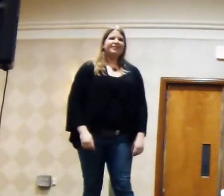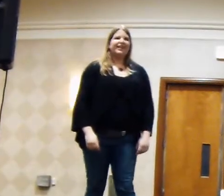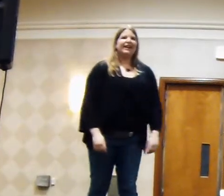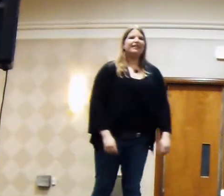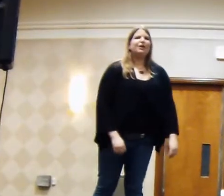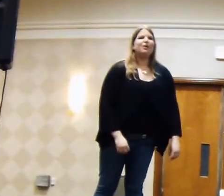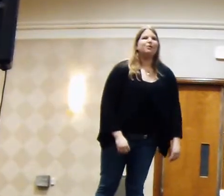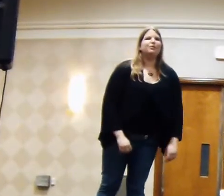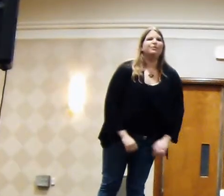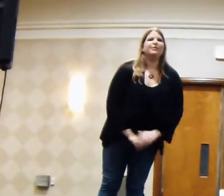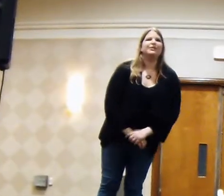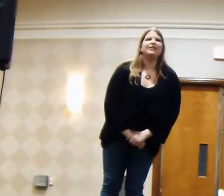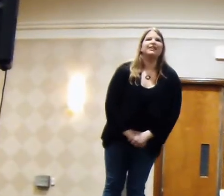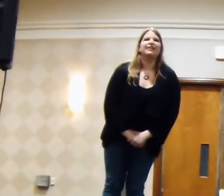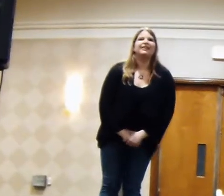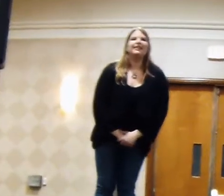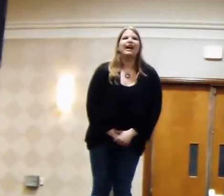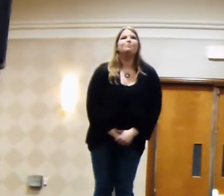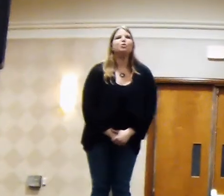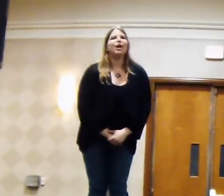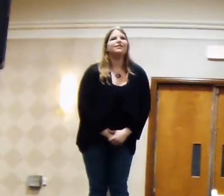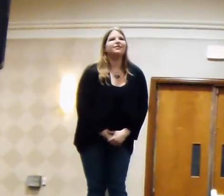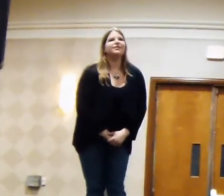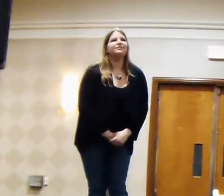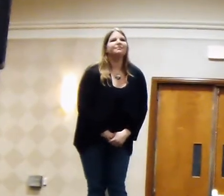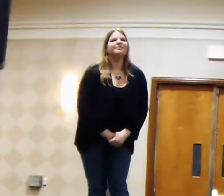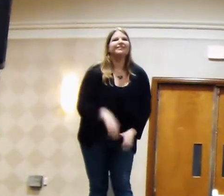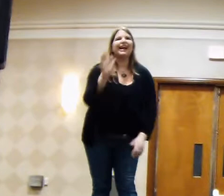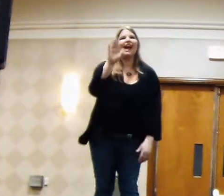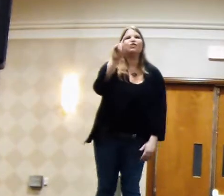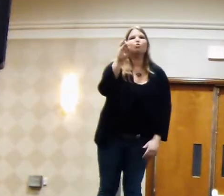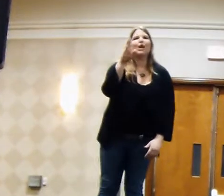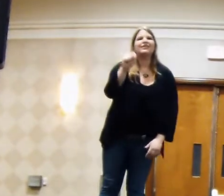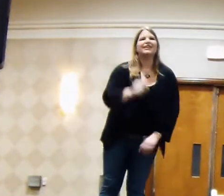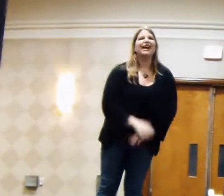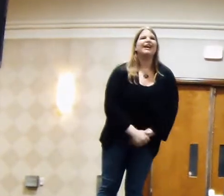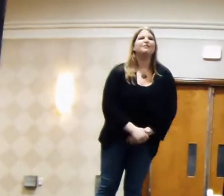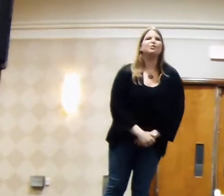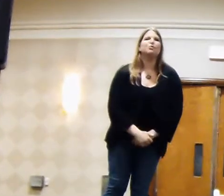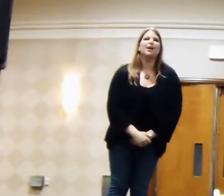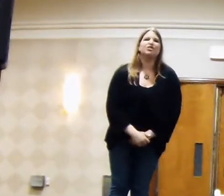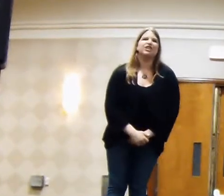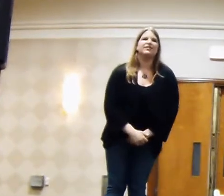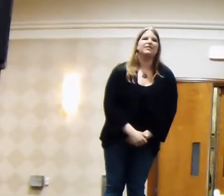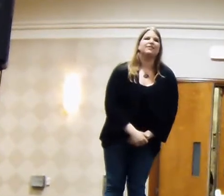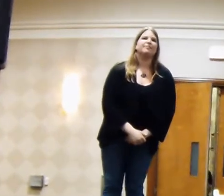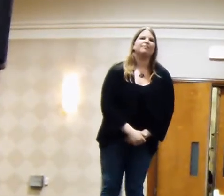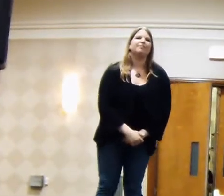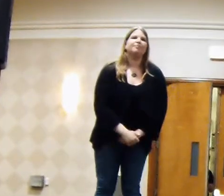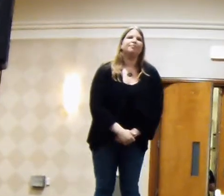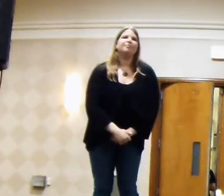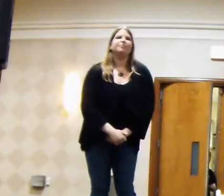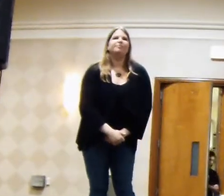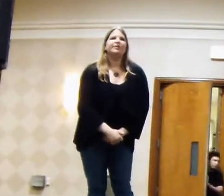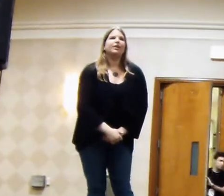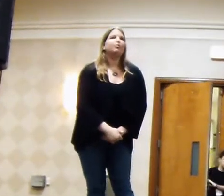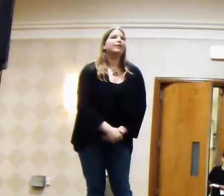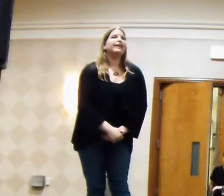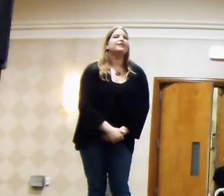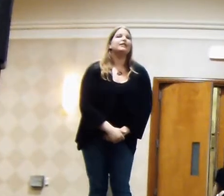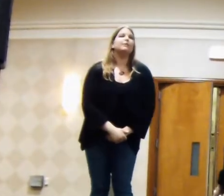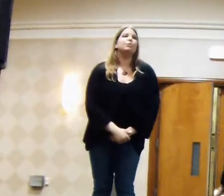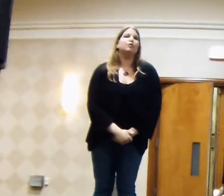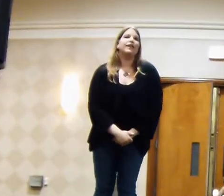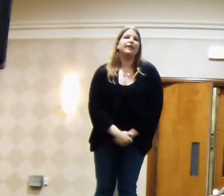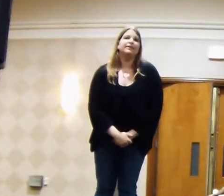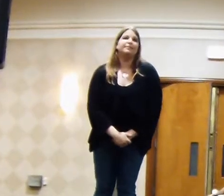Hi. Hello. I'm Trent. Hi, Trent. I have two questions. Okay.